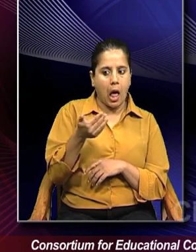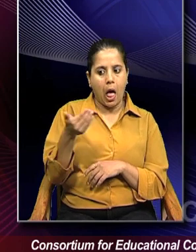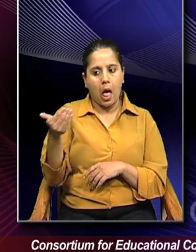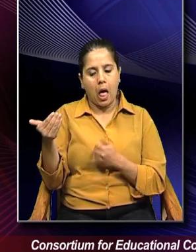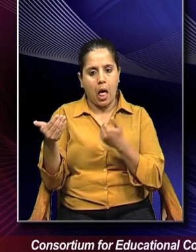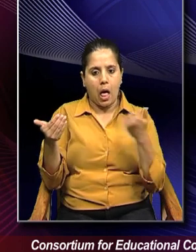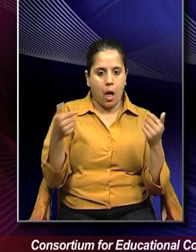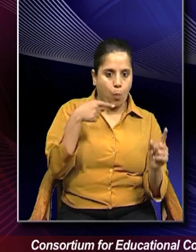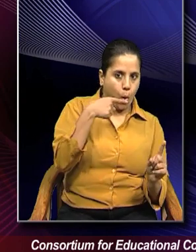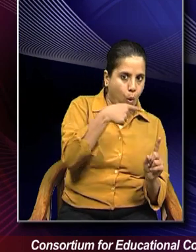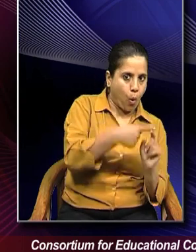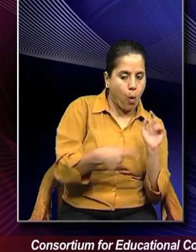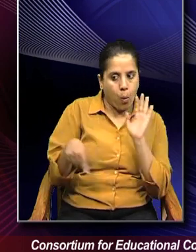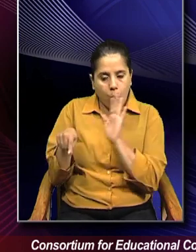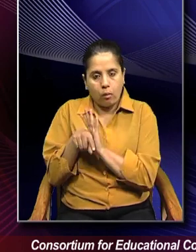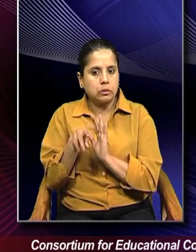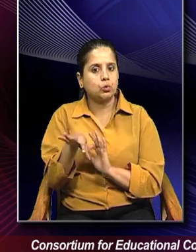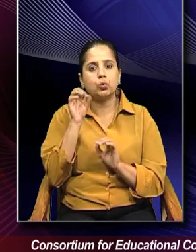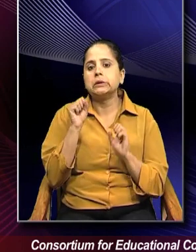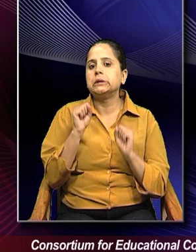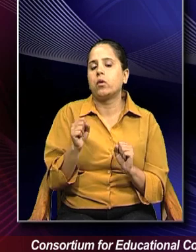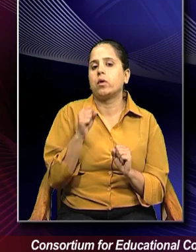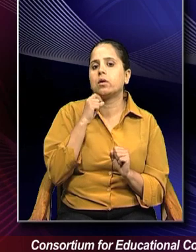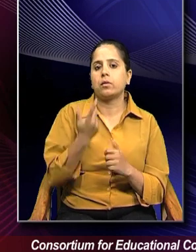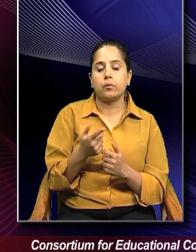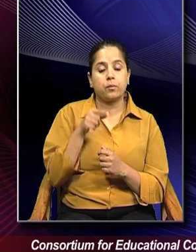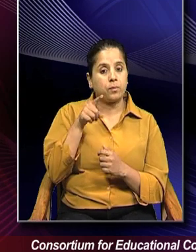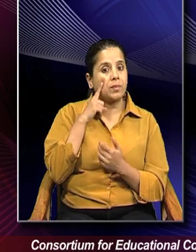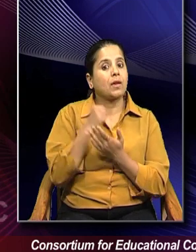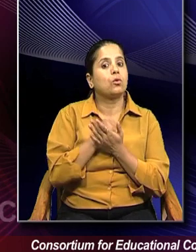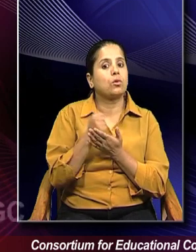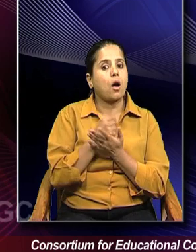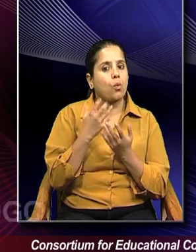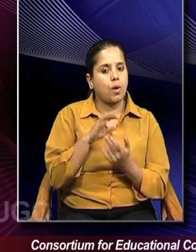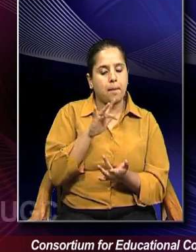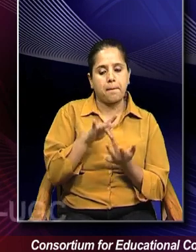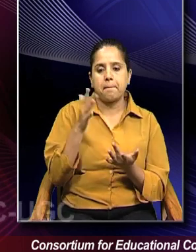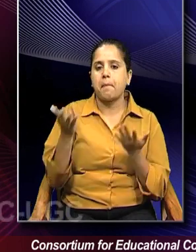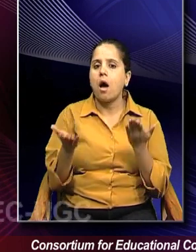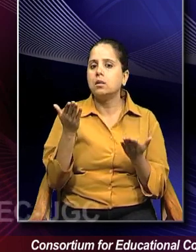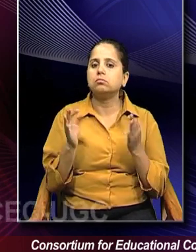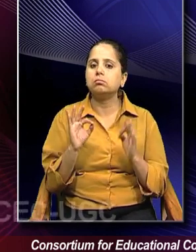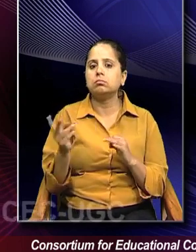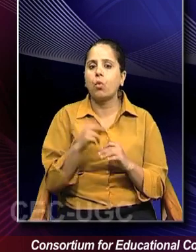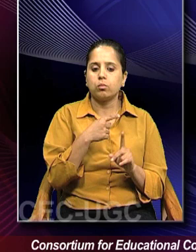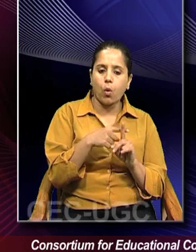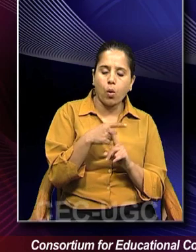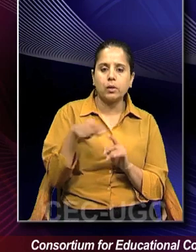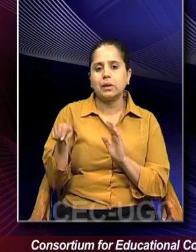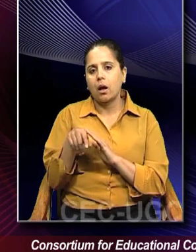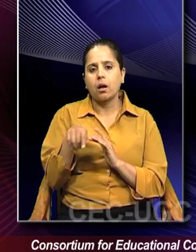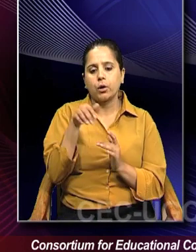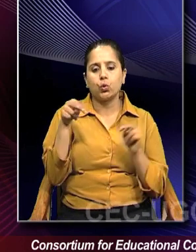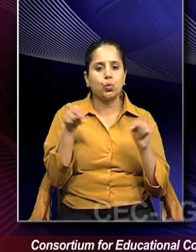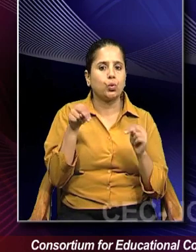of liberal optimism and realist pessimism, and tries to maintain a balance between the two.